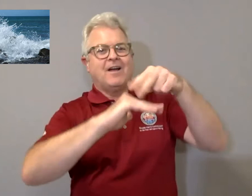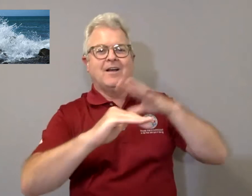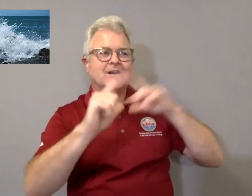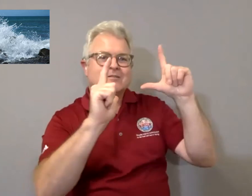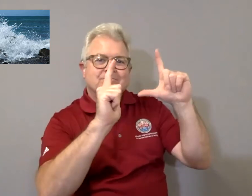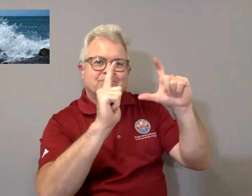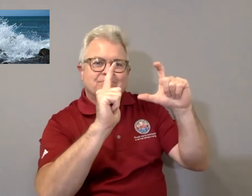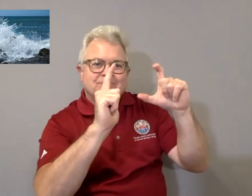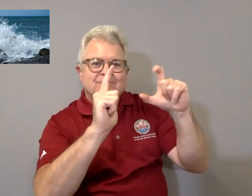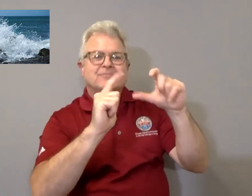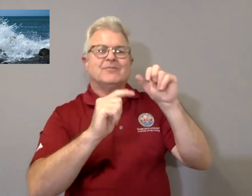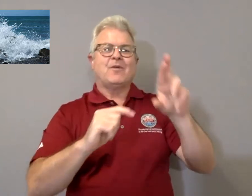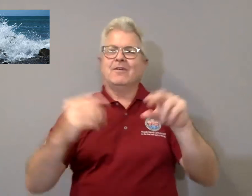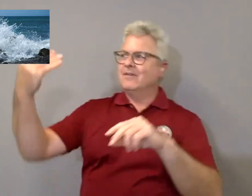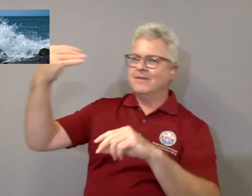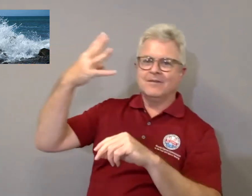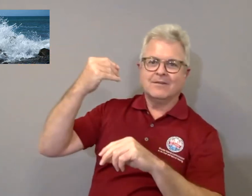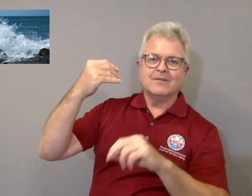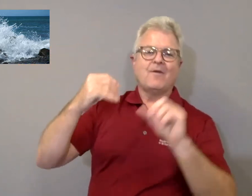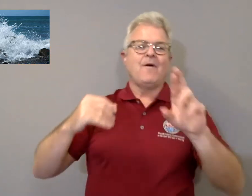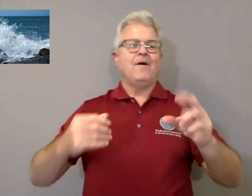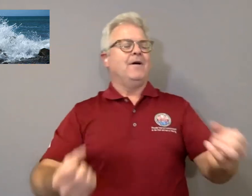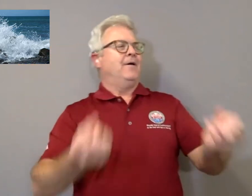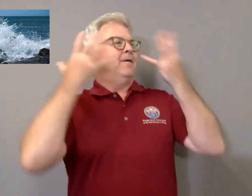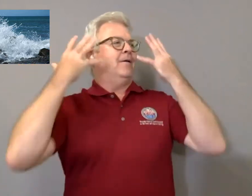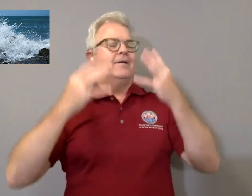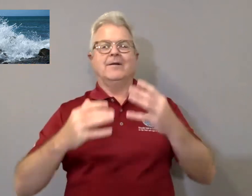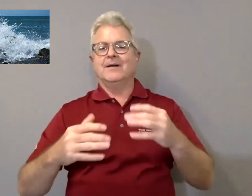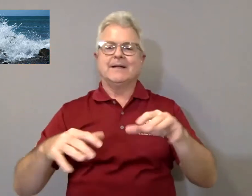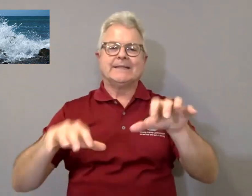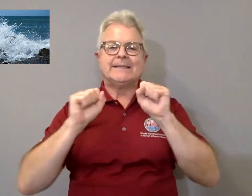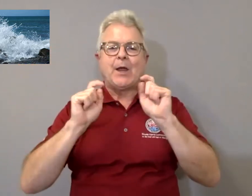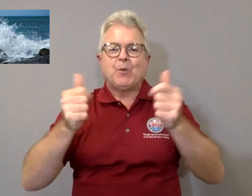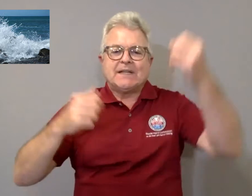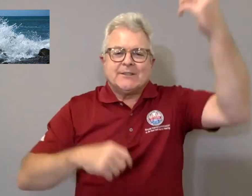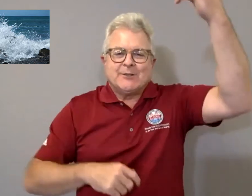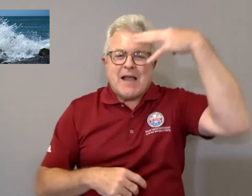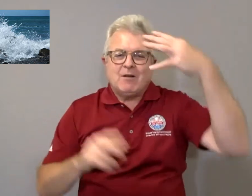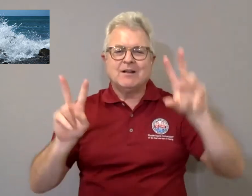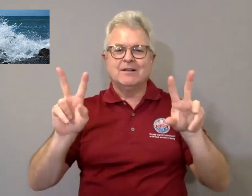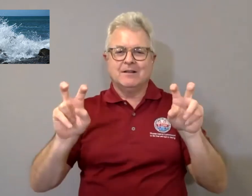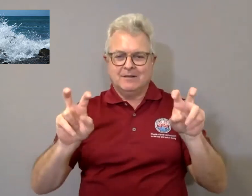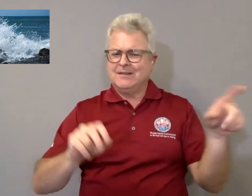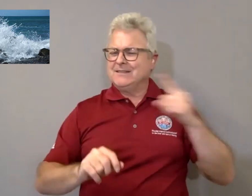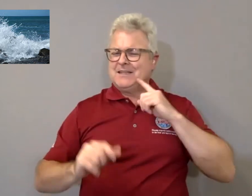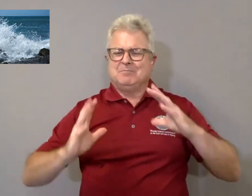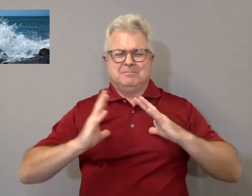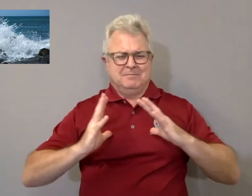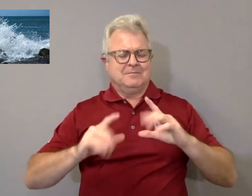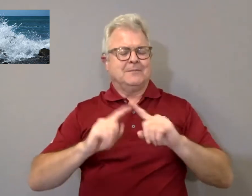the coast. Some people like to stand there to take pictures of the waves or to take selfies, to get a little spray of the ocean